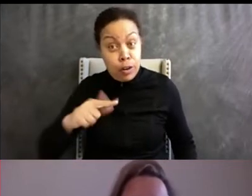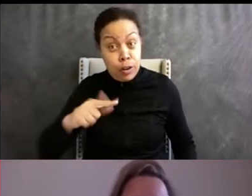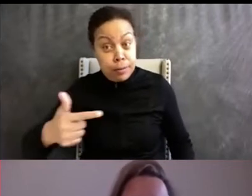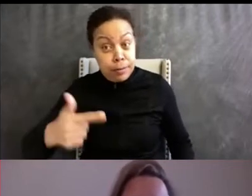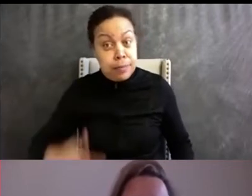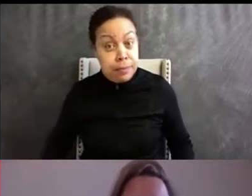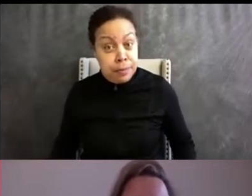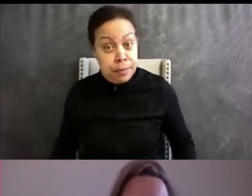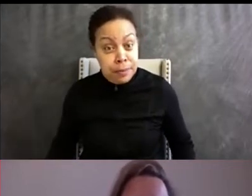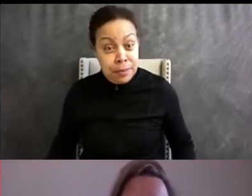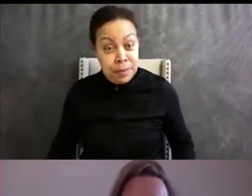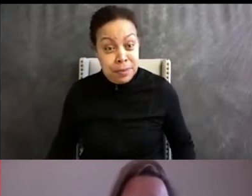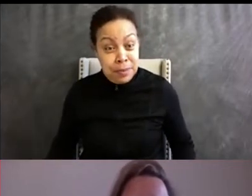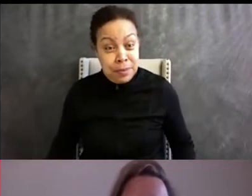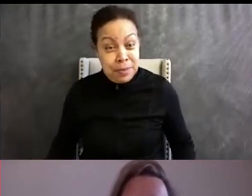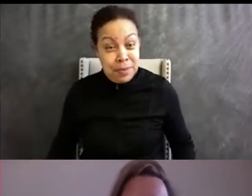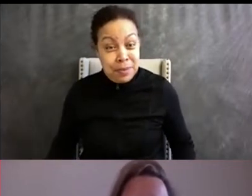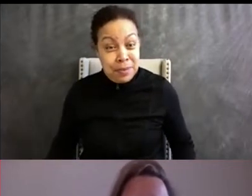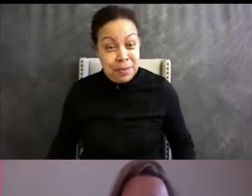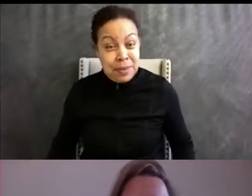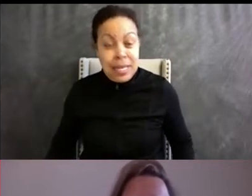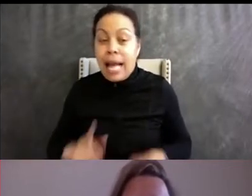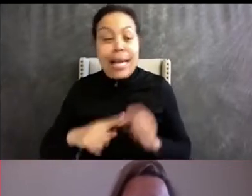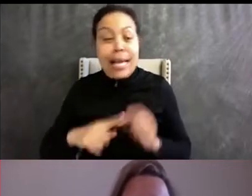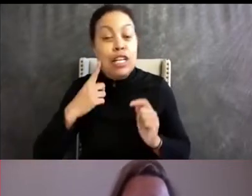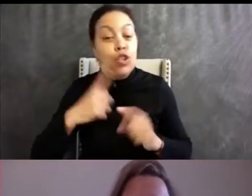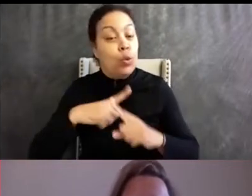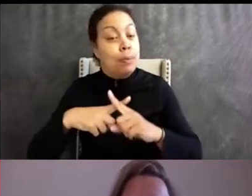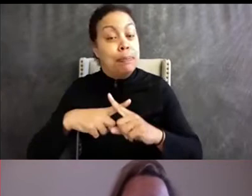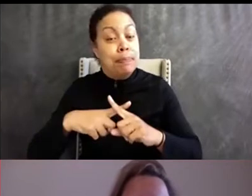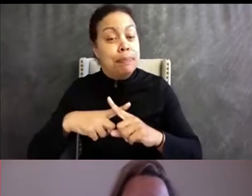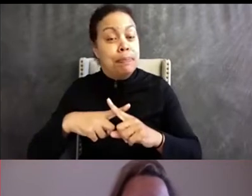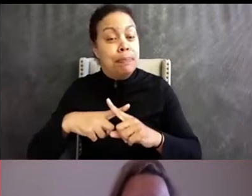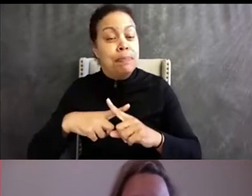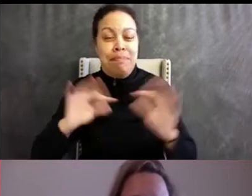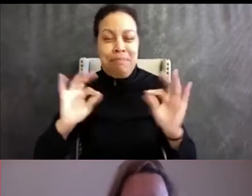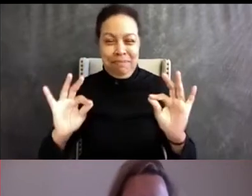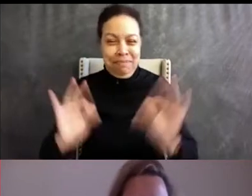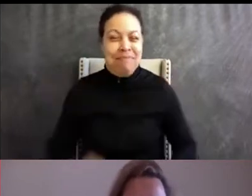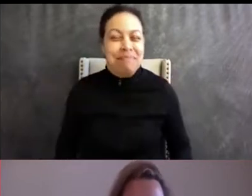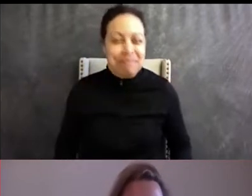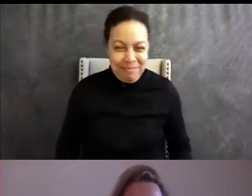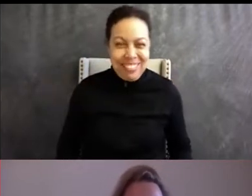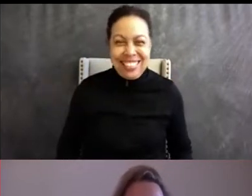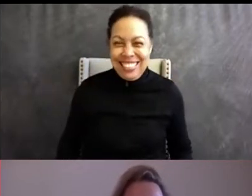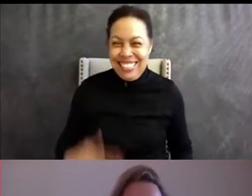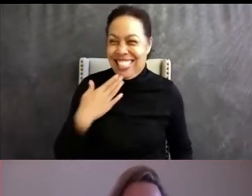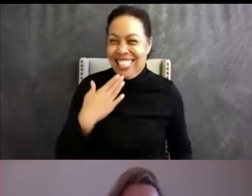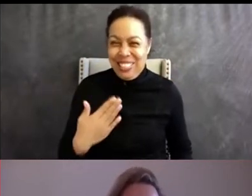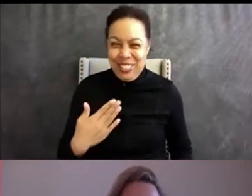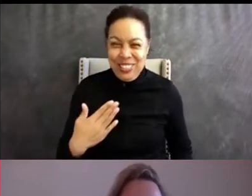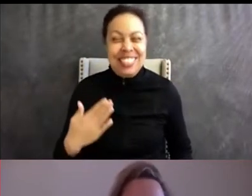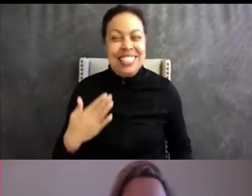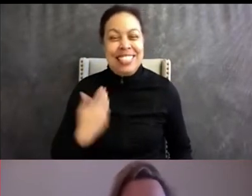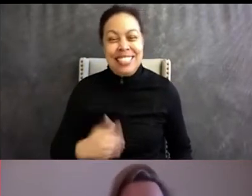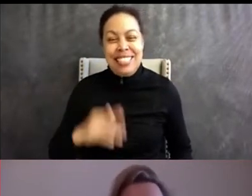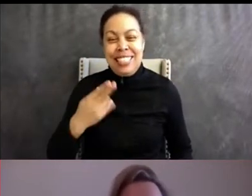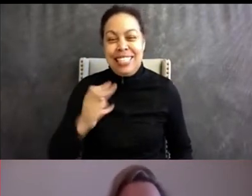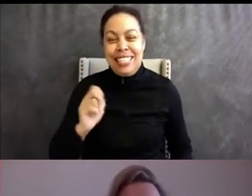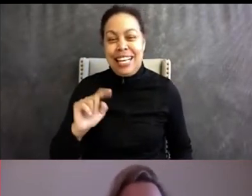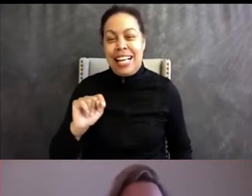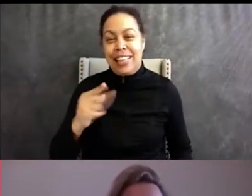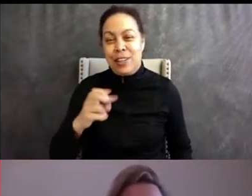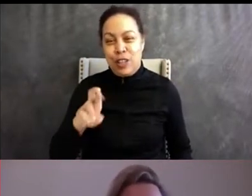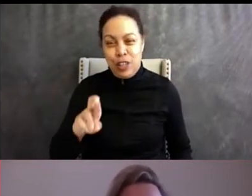Oh, I can't hear you, Heather. Thank you. Hi, I'm Heather Shelton.